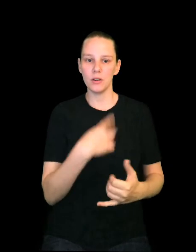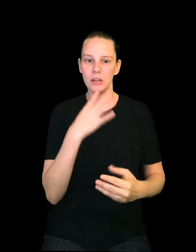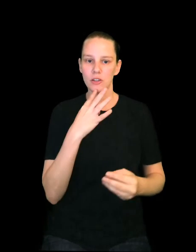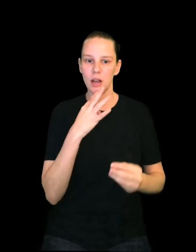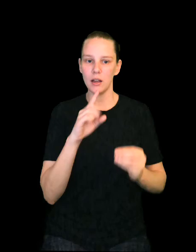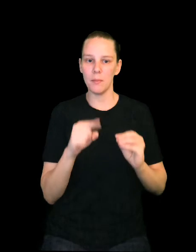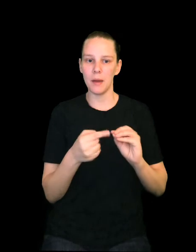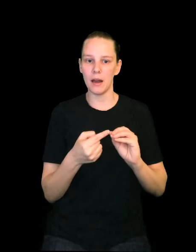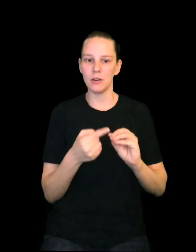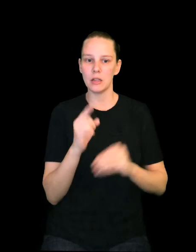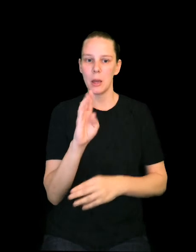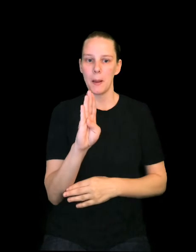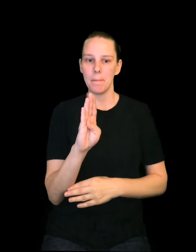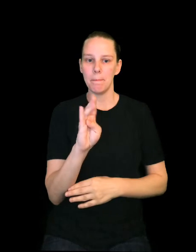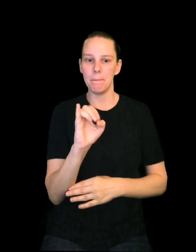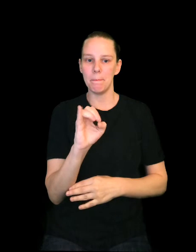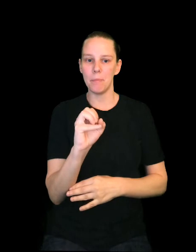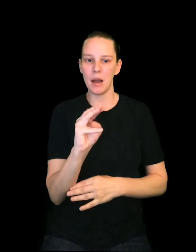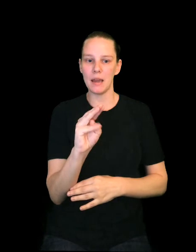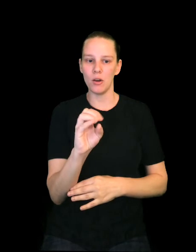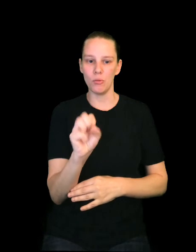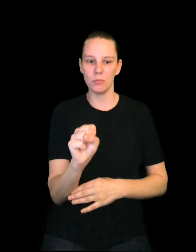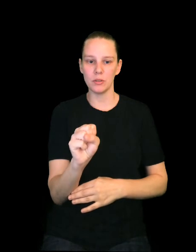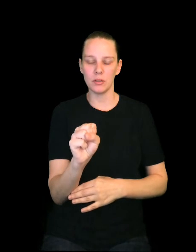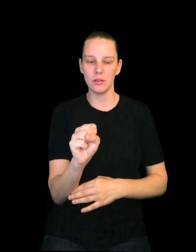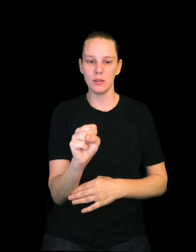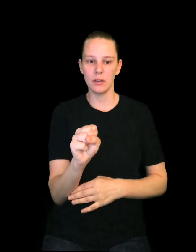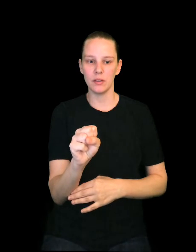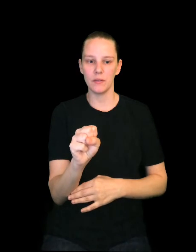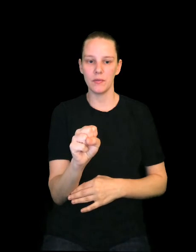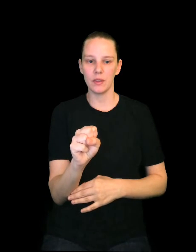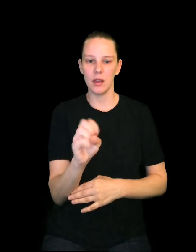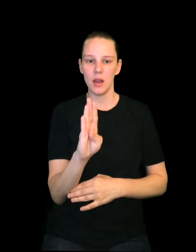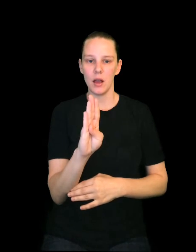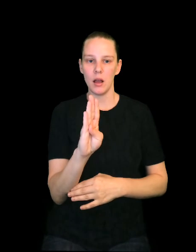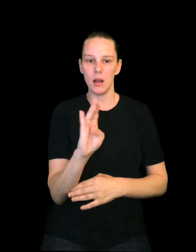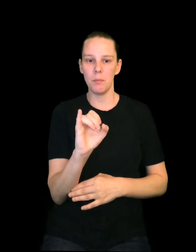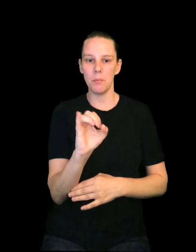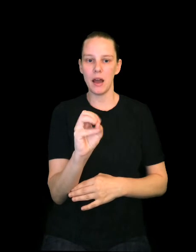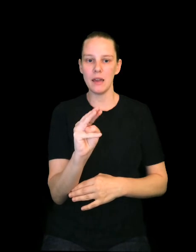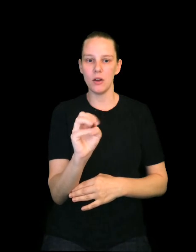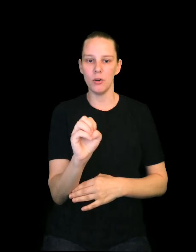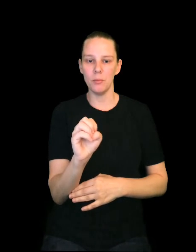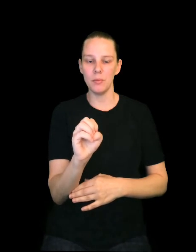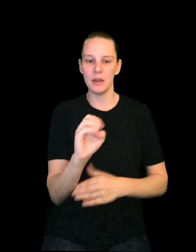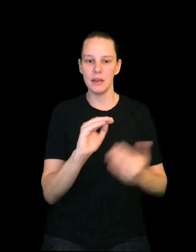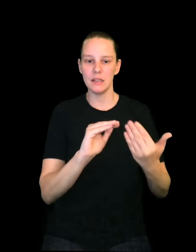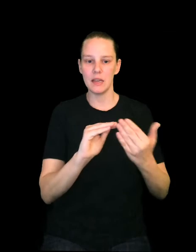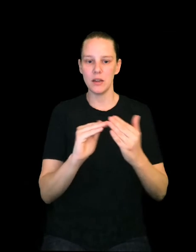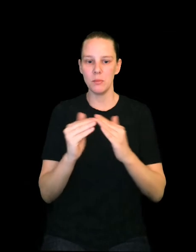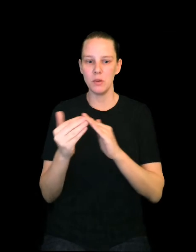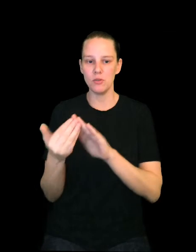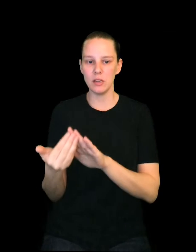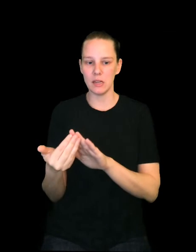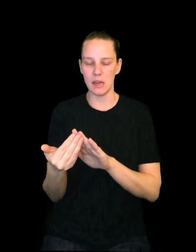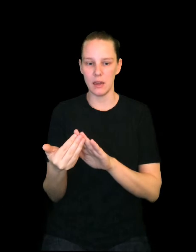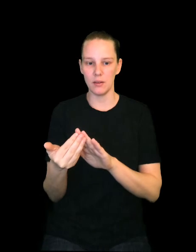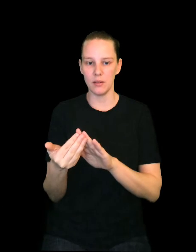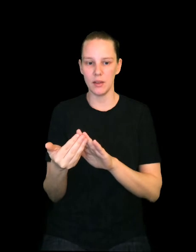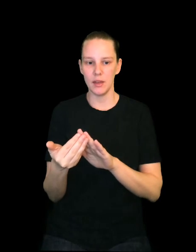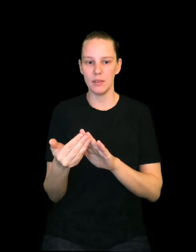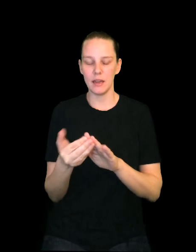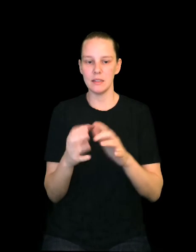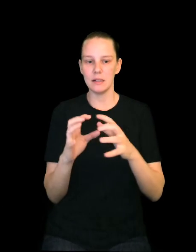Now we are going to talk about biomes. A biome is a